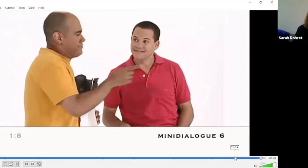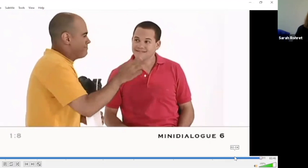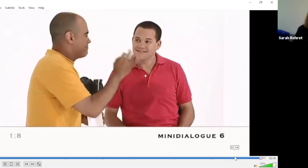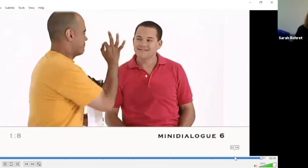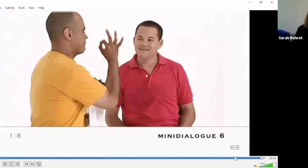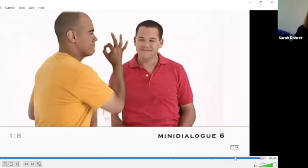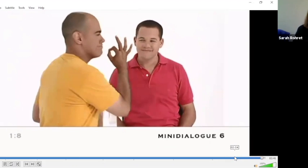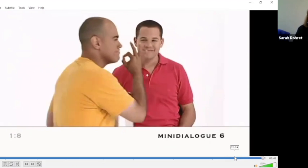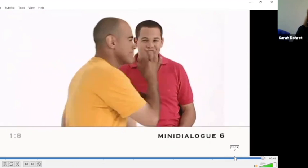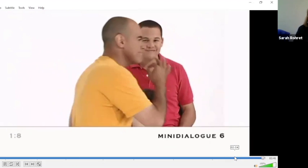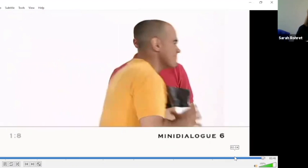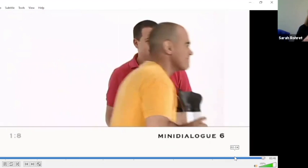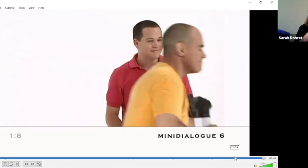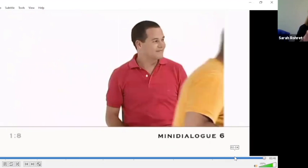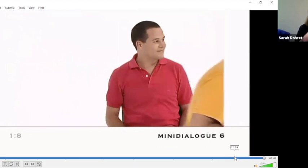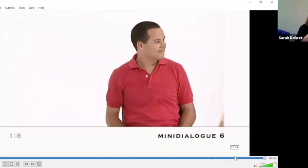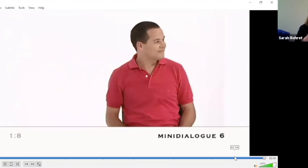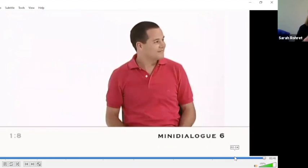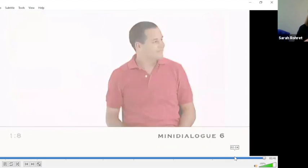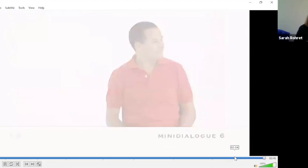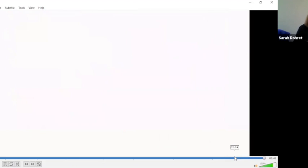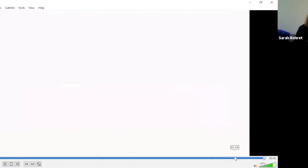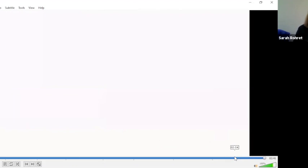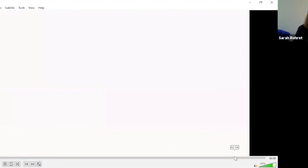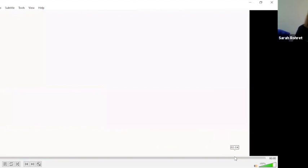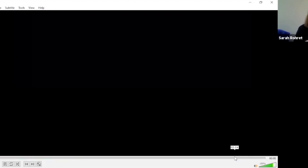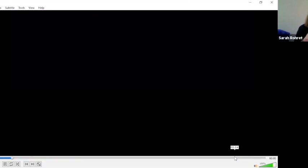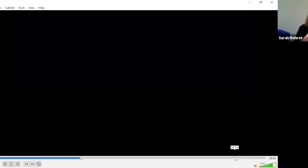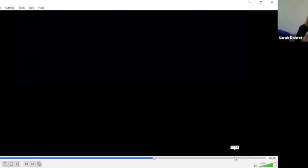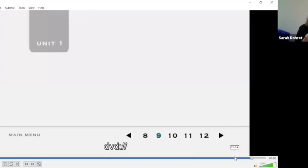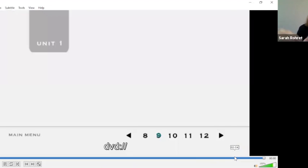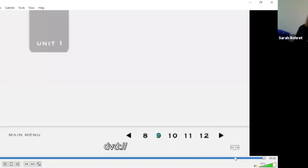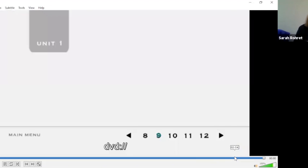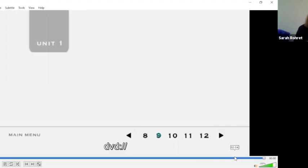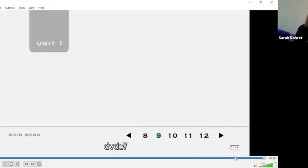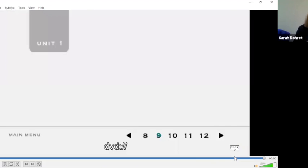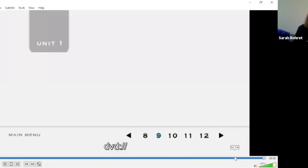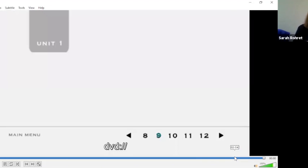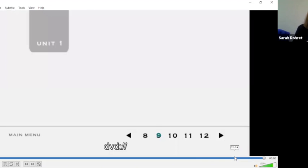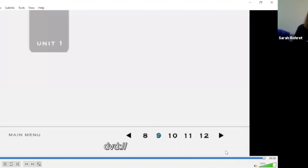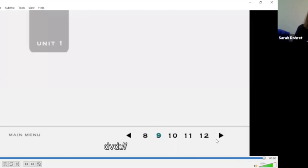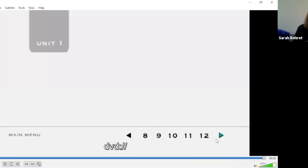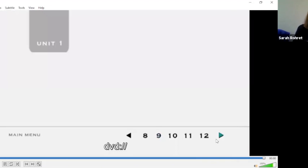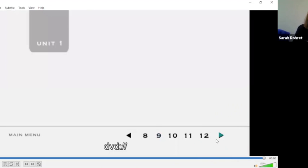He did it twice. We do it twice. Yeah, no, you did it once, but he did it twice. Okay.